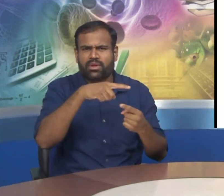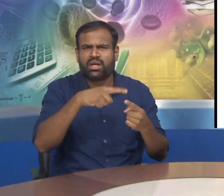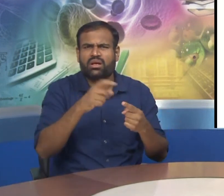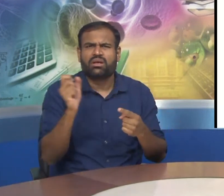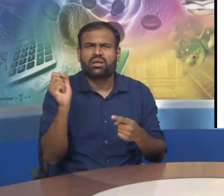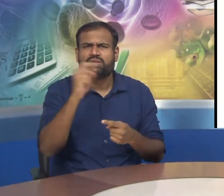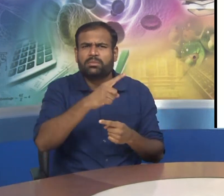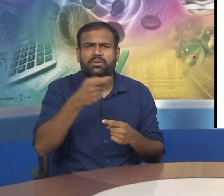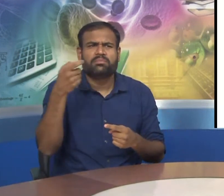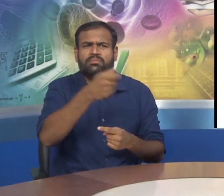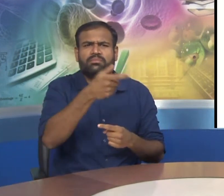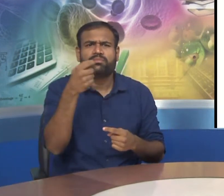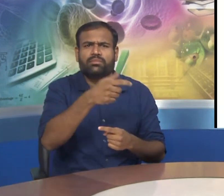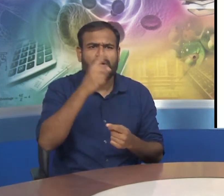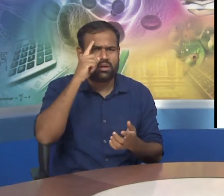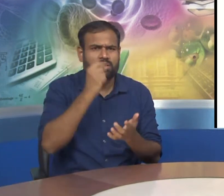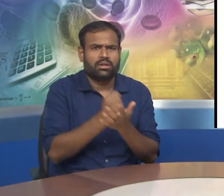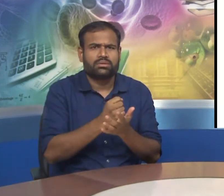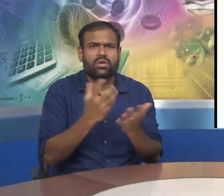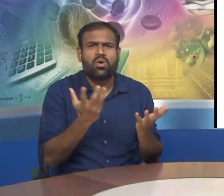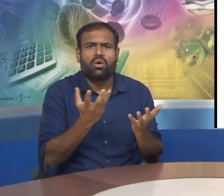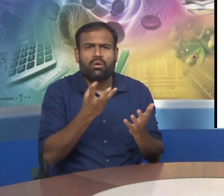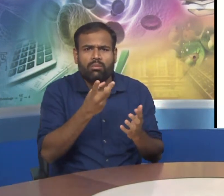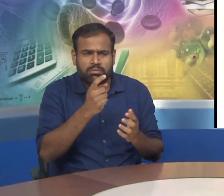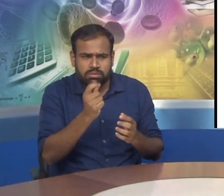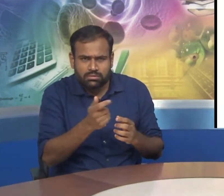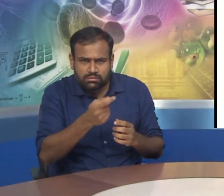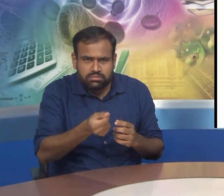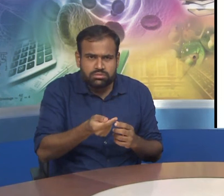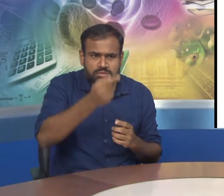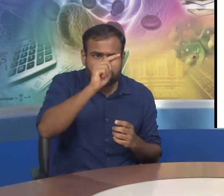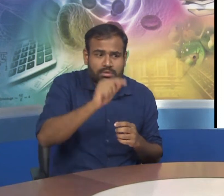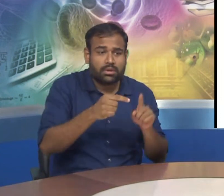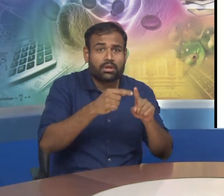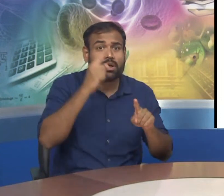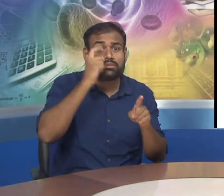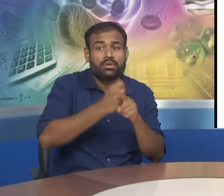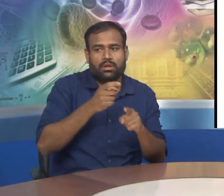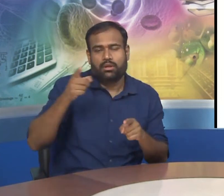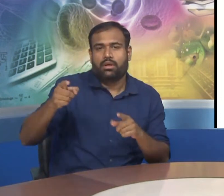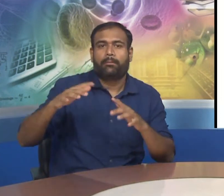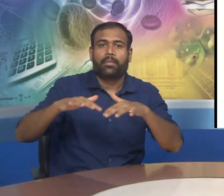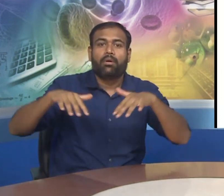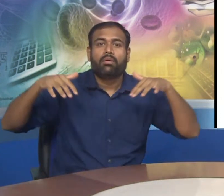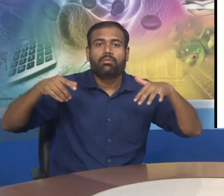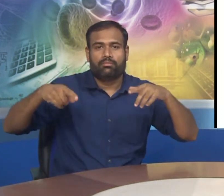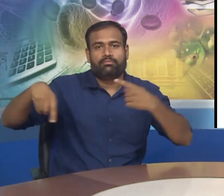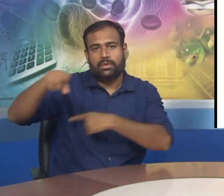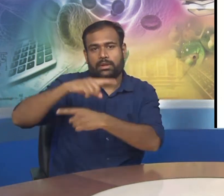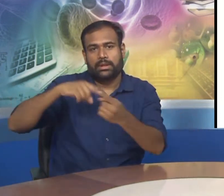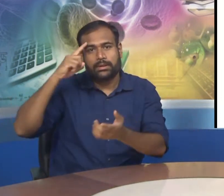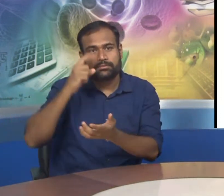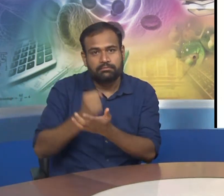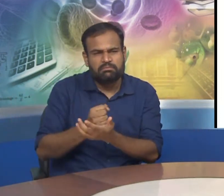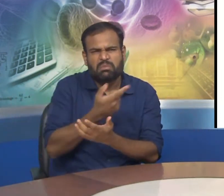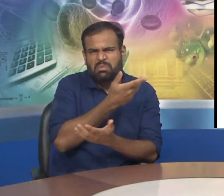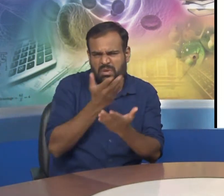The judges of the Supreme Court are paid such salaries as are determined by the Parliament from time to